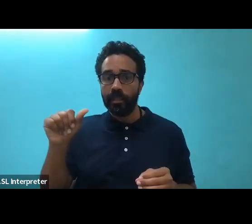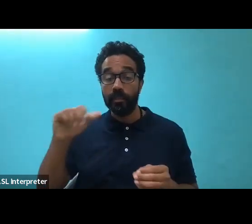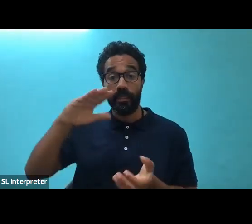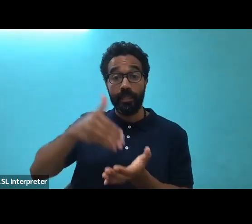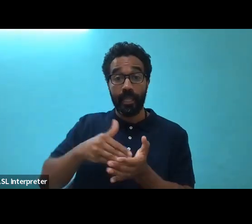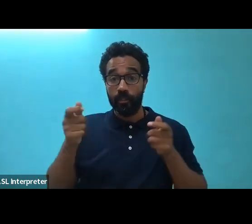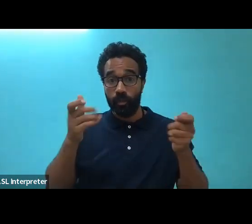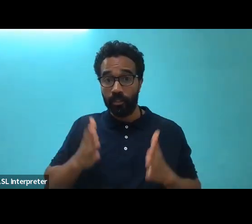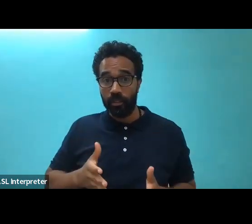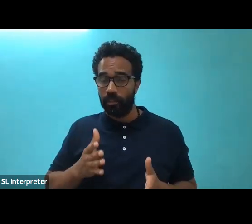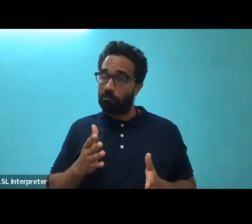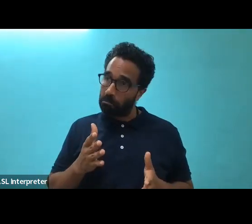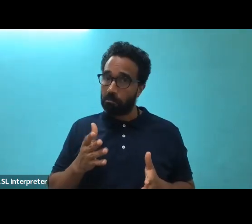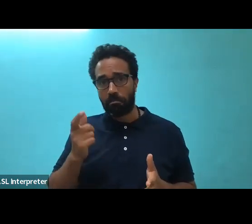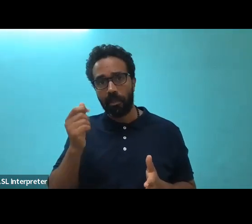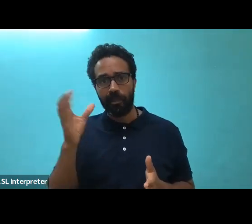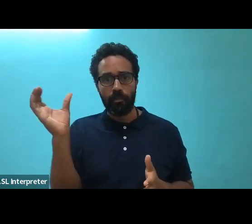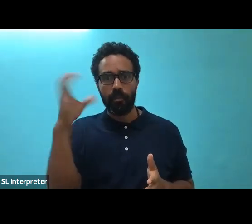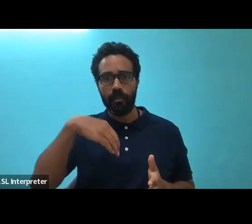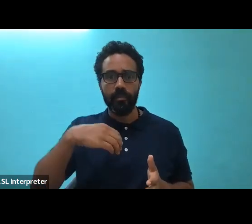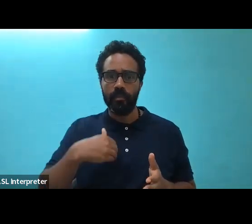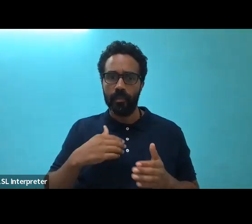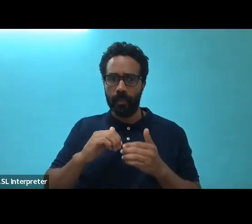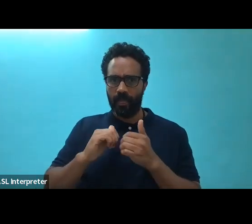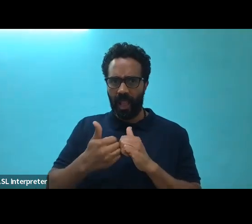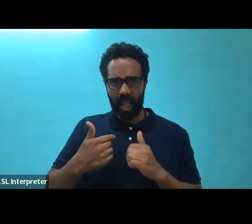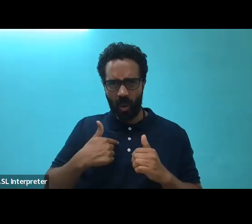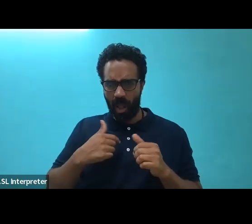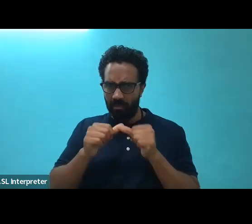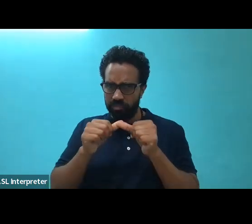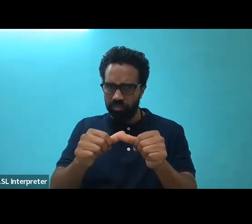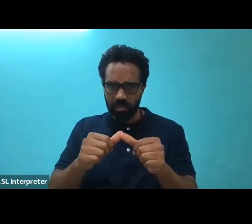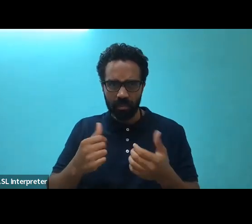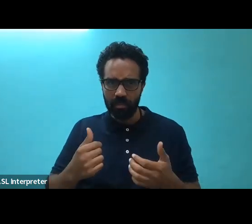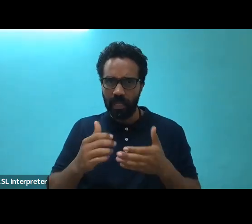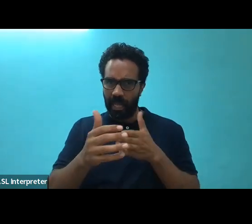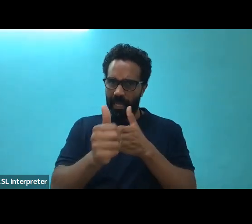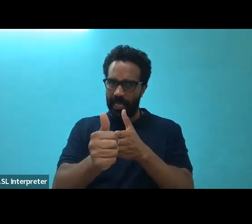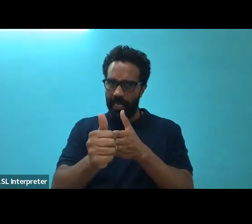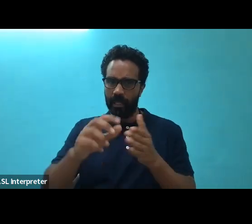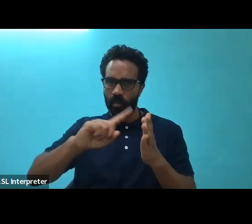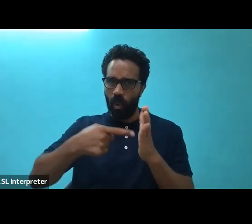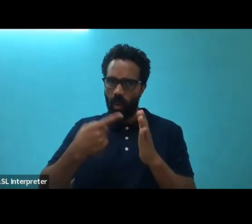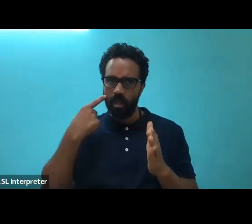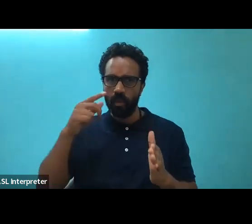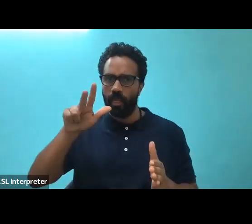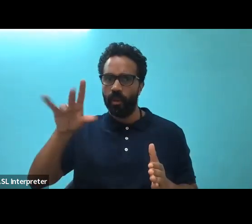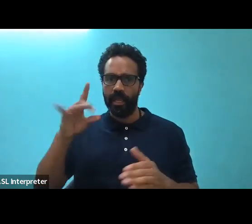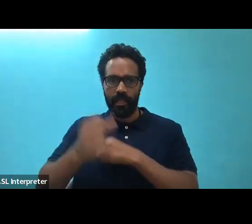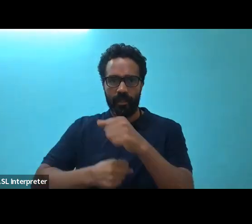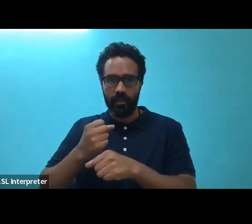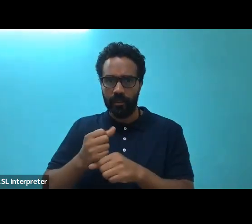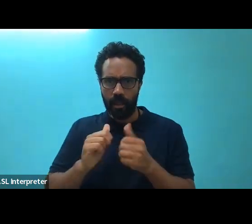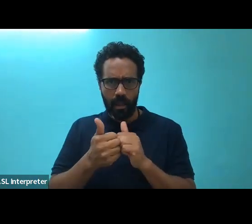of unusual. And how have I survived in this role in somewhat of a leadership position for 38 years and